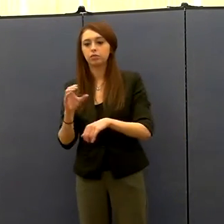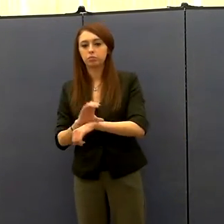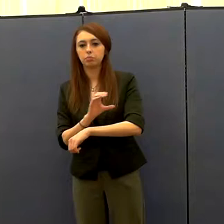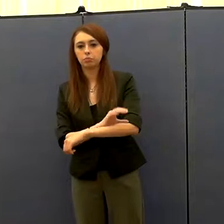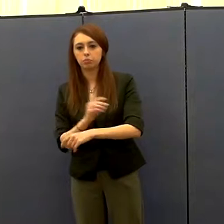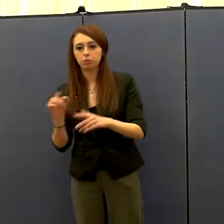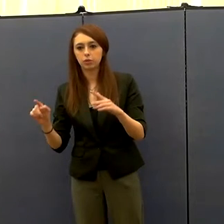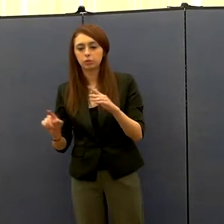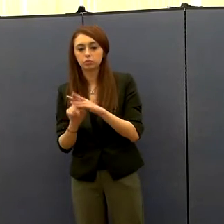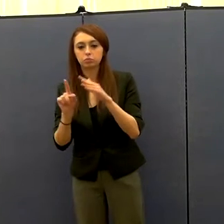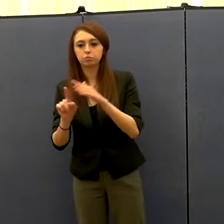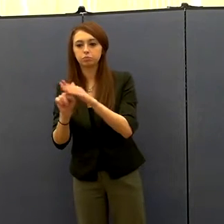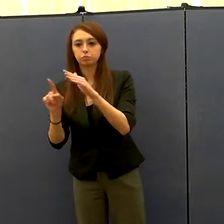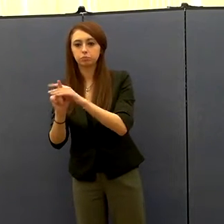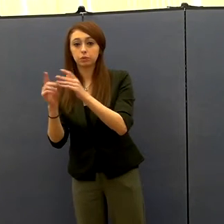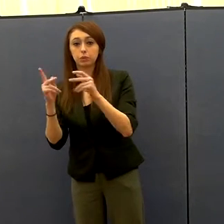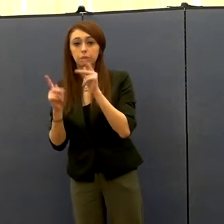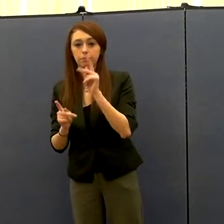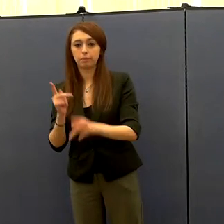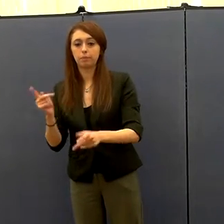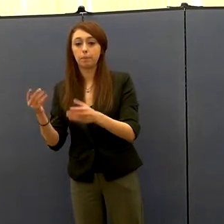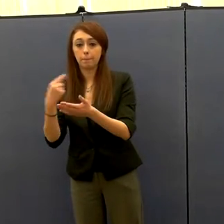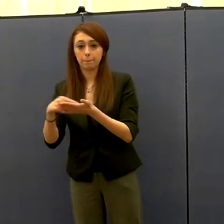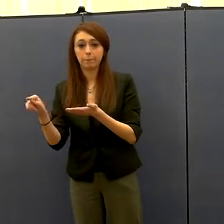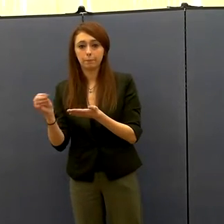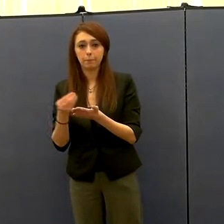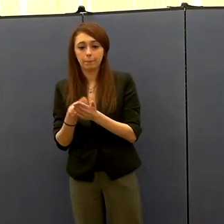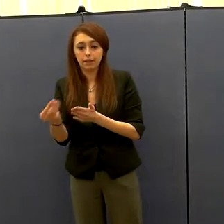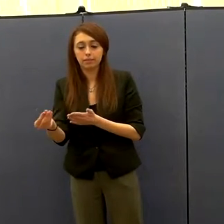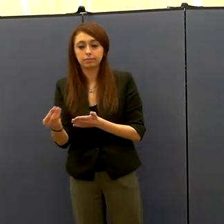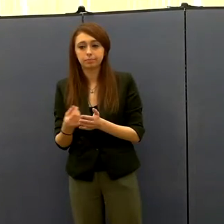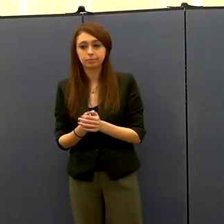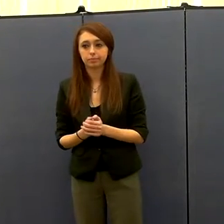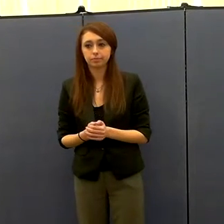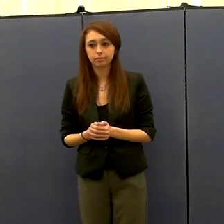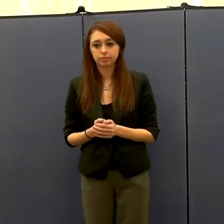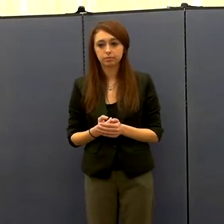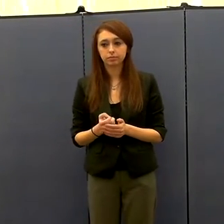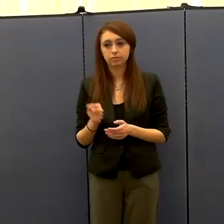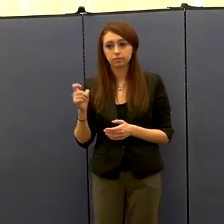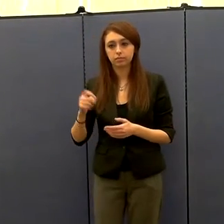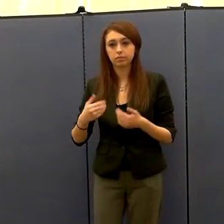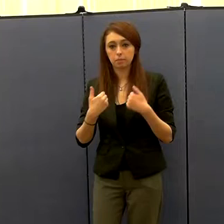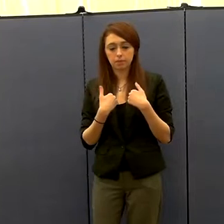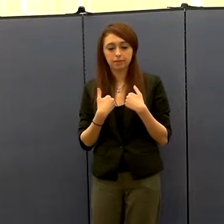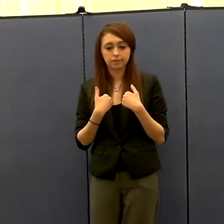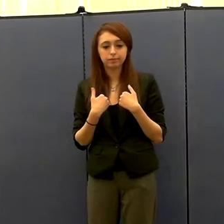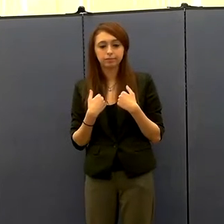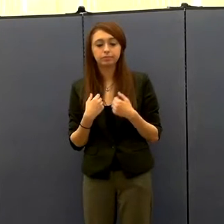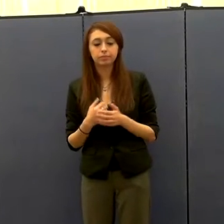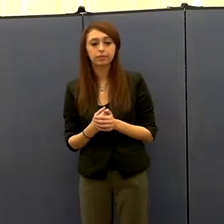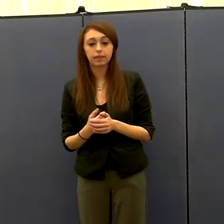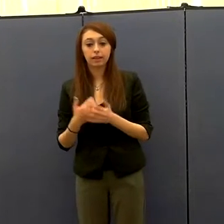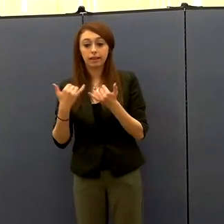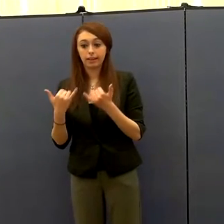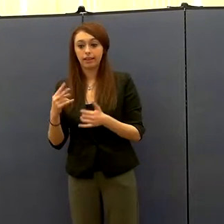Also, while I was in college, the VCR came out. Suddenly, we could watch movies whenever we wanted